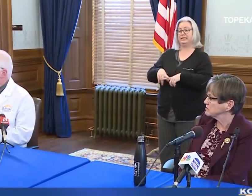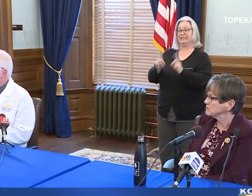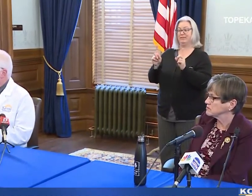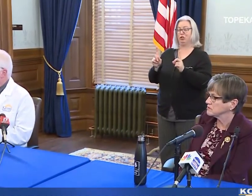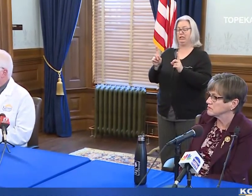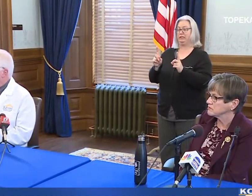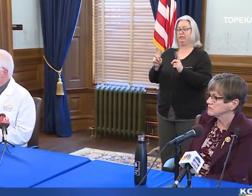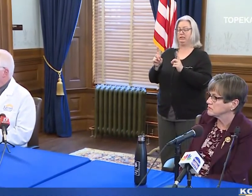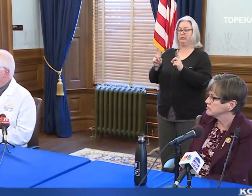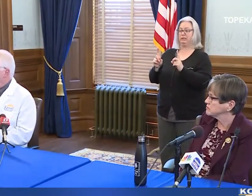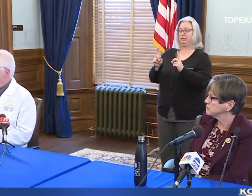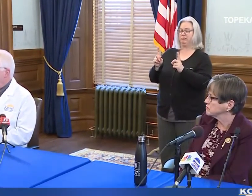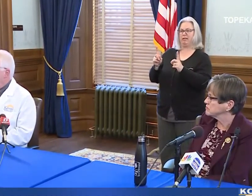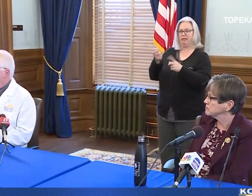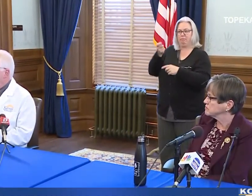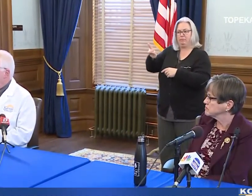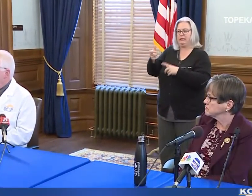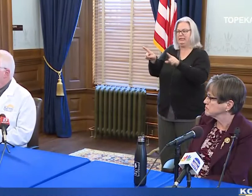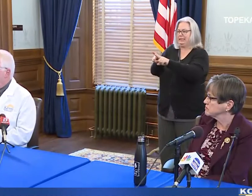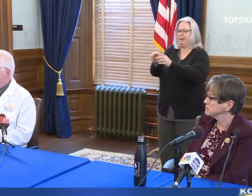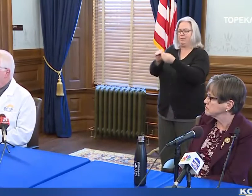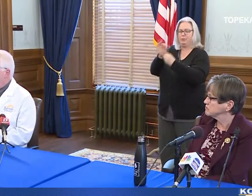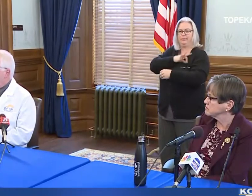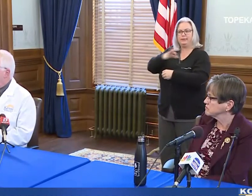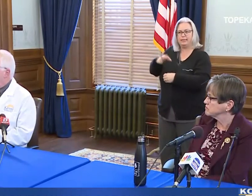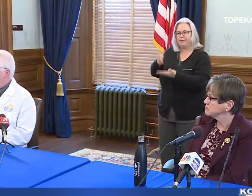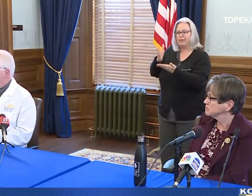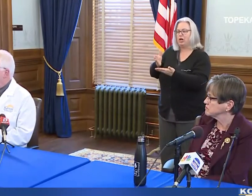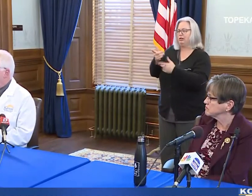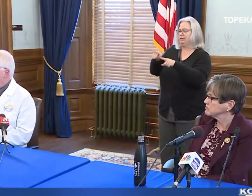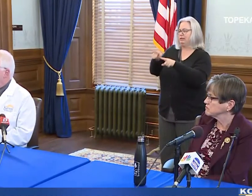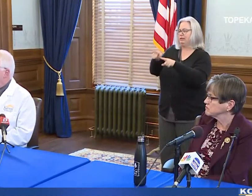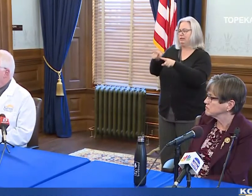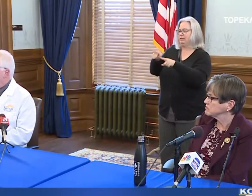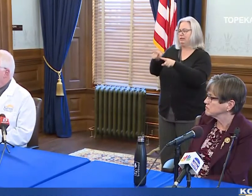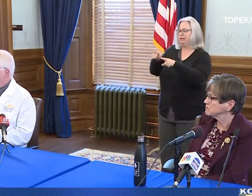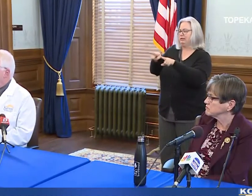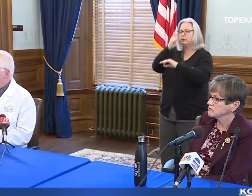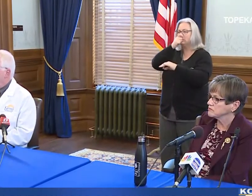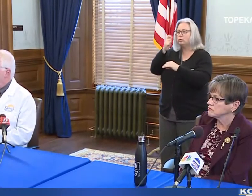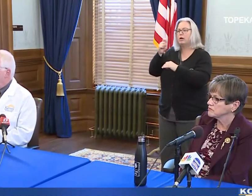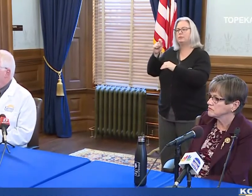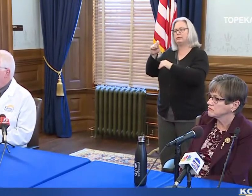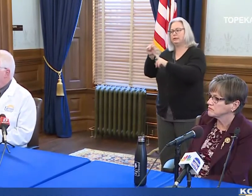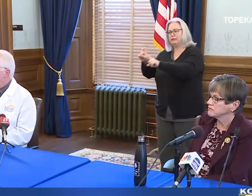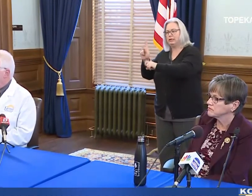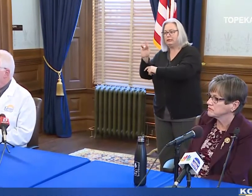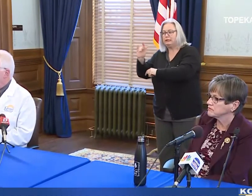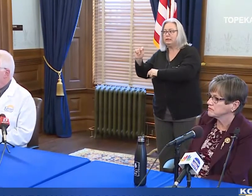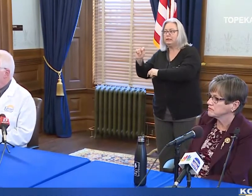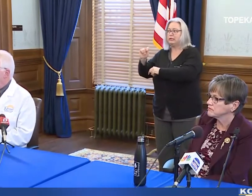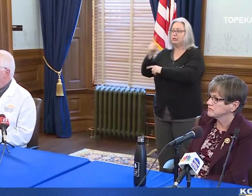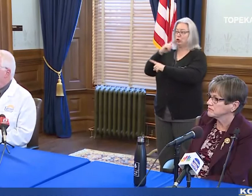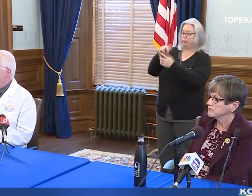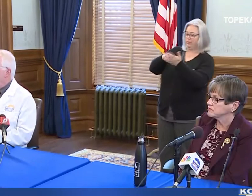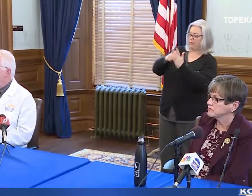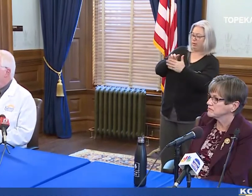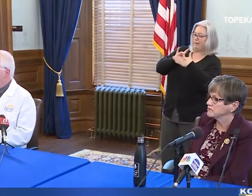minor. They have the same number of personnel and test equipment and swabs and everything. To figure out what's courier going on system. at the meat packing.